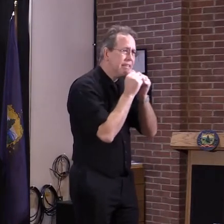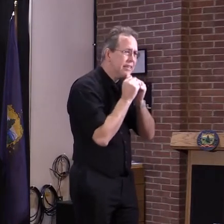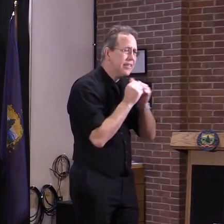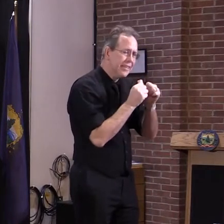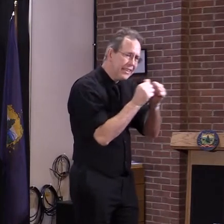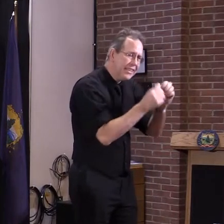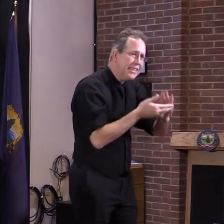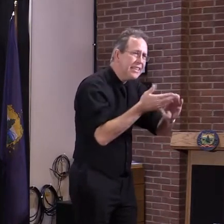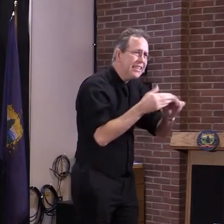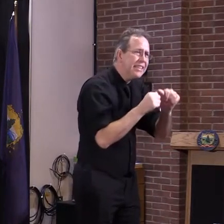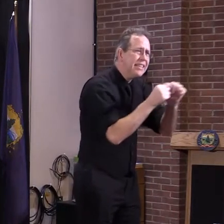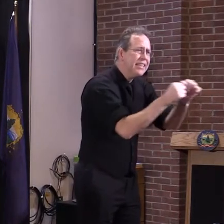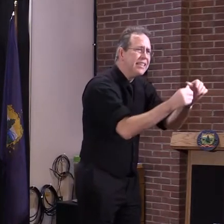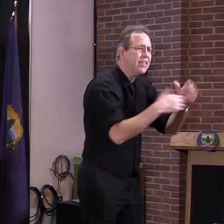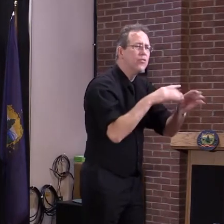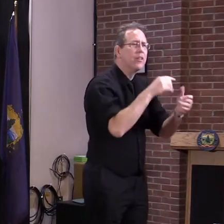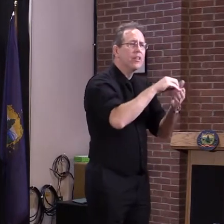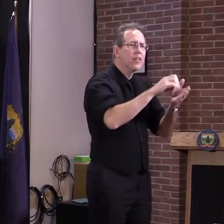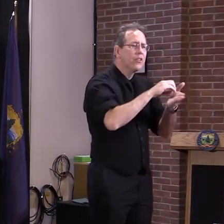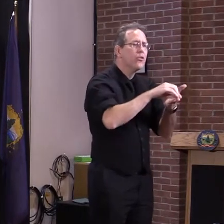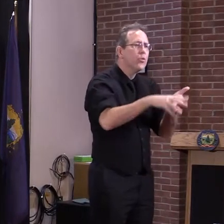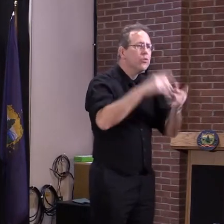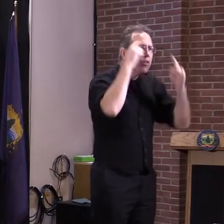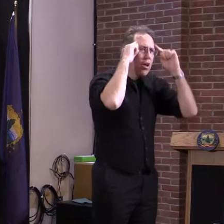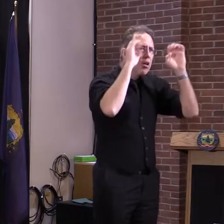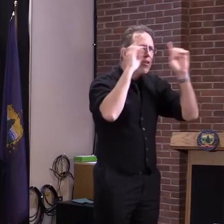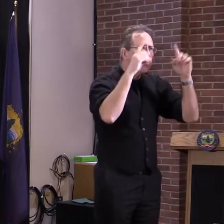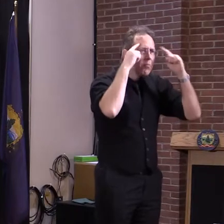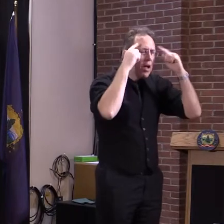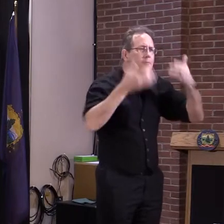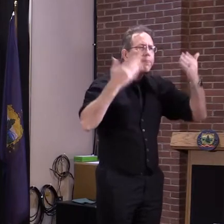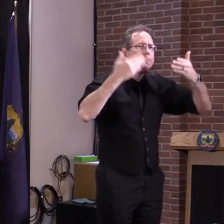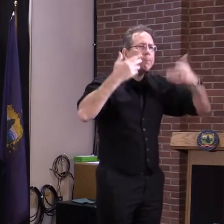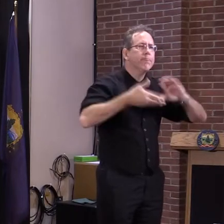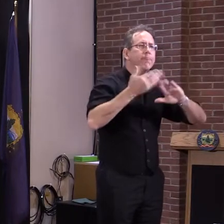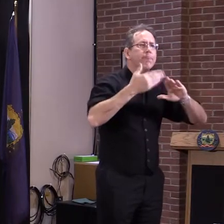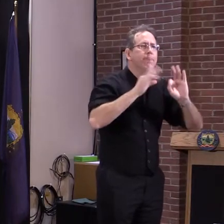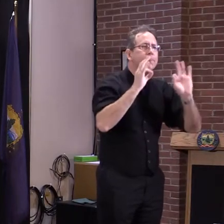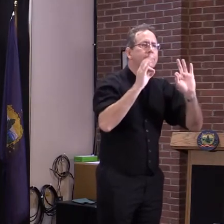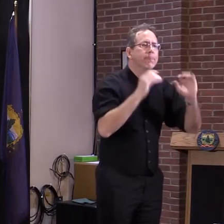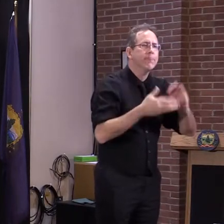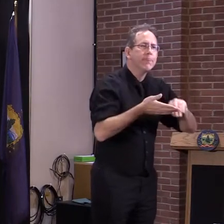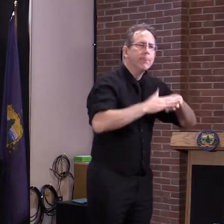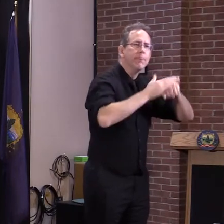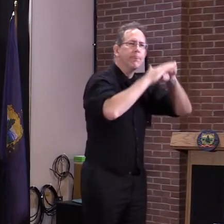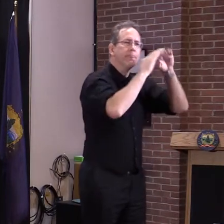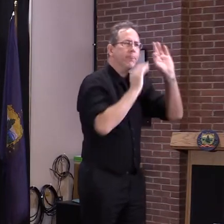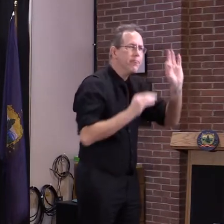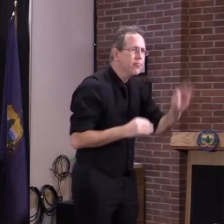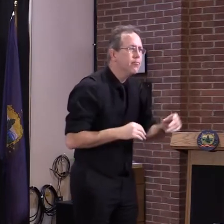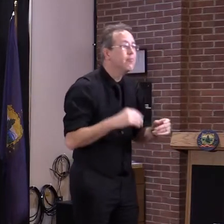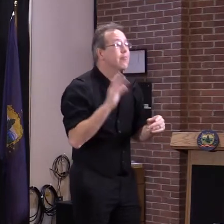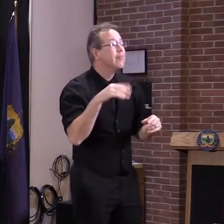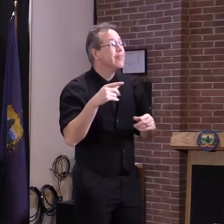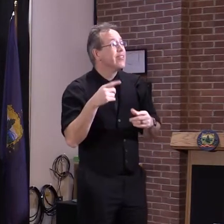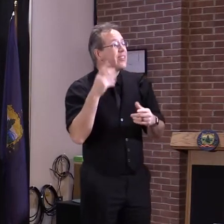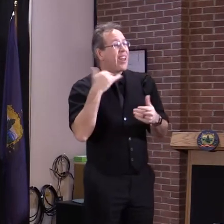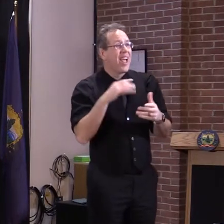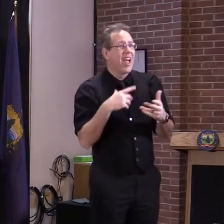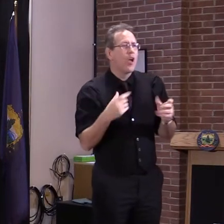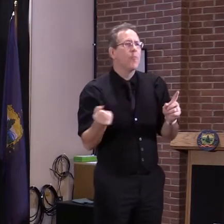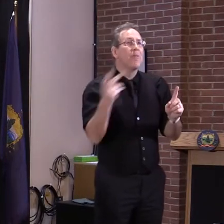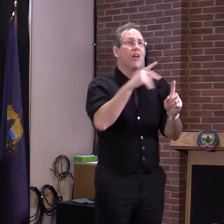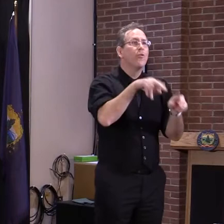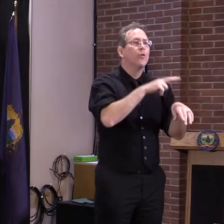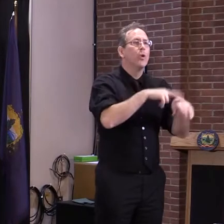uninterrupted. To do that, we need to get school back to normal as soon as possible. Ultimately, that is what's going to keep our students safe